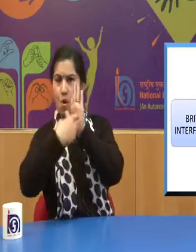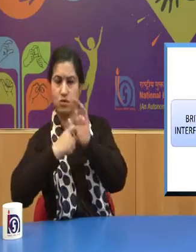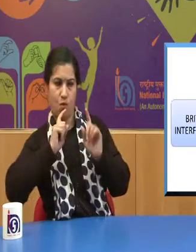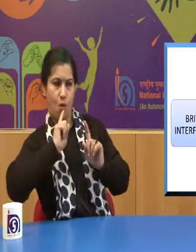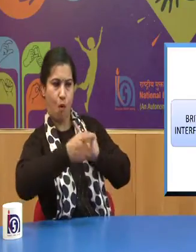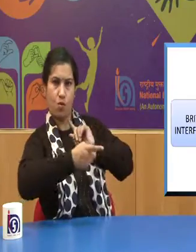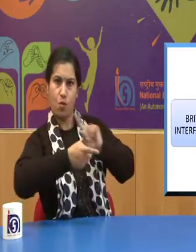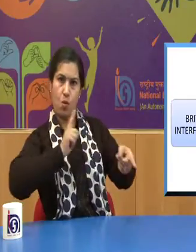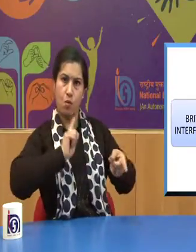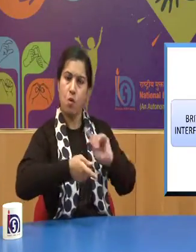the British